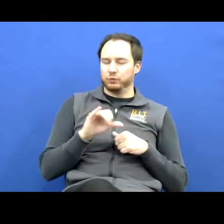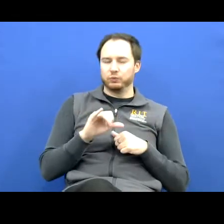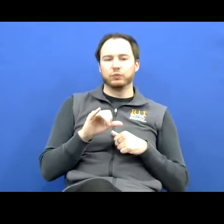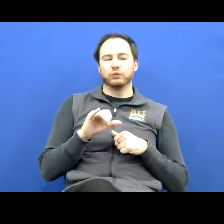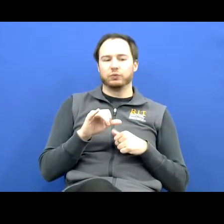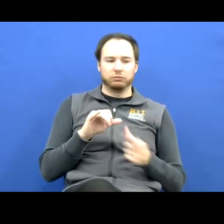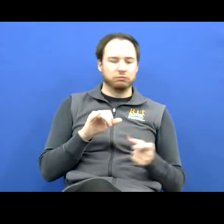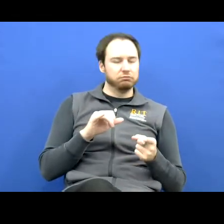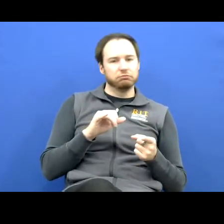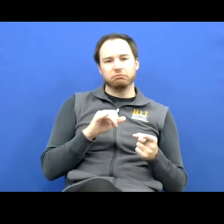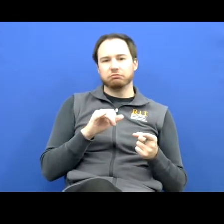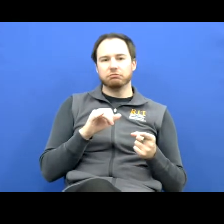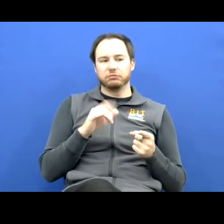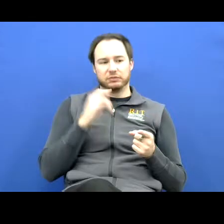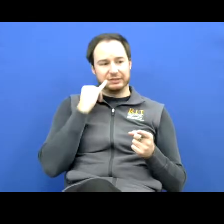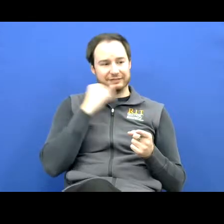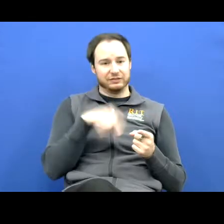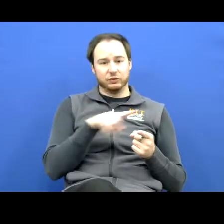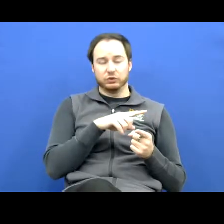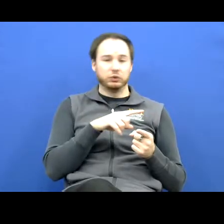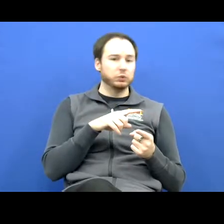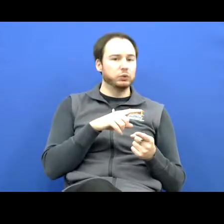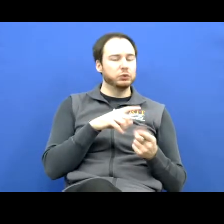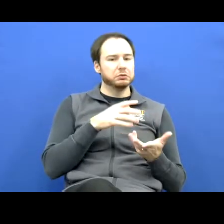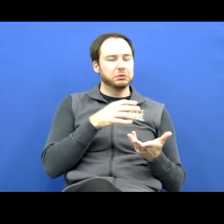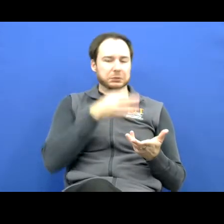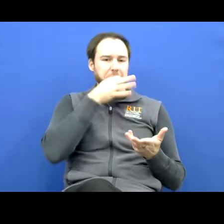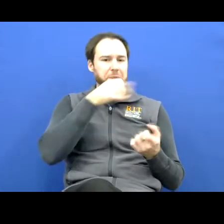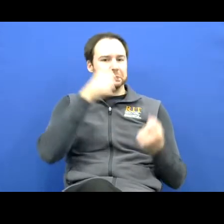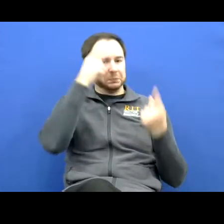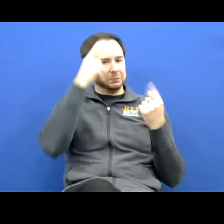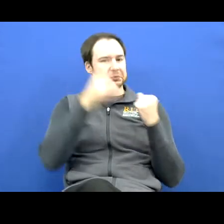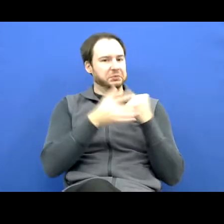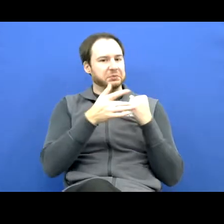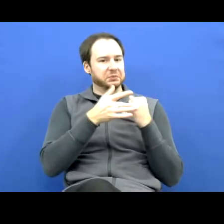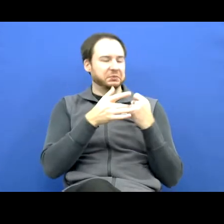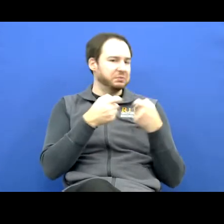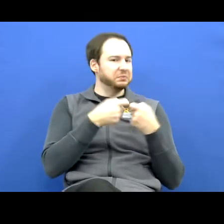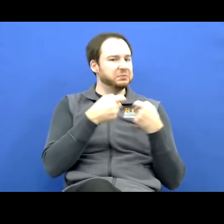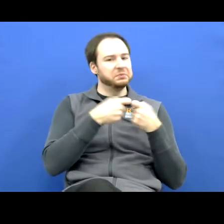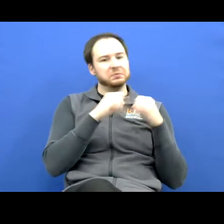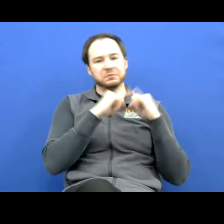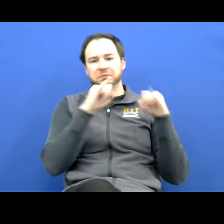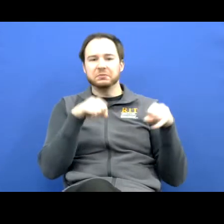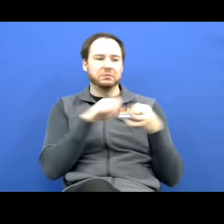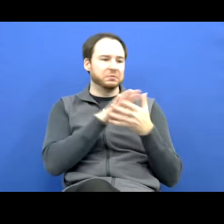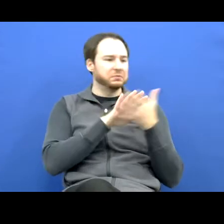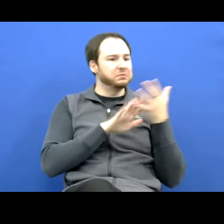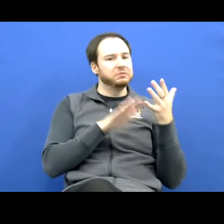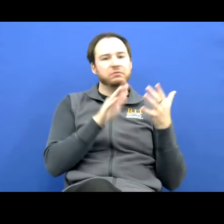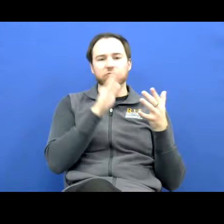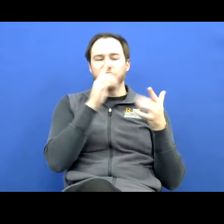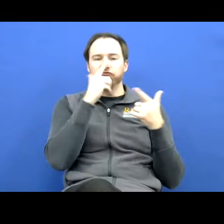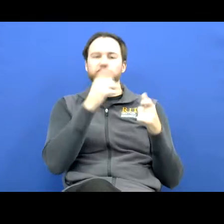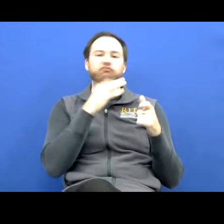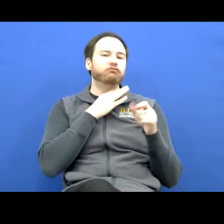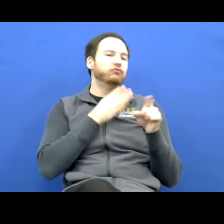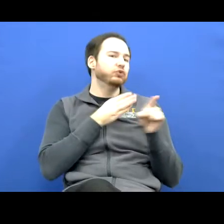if you're technically inclined and you're want to look at a potential career